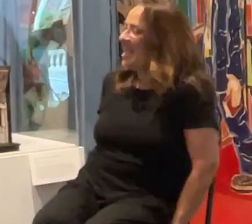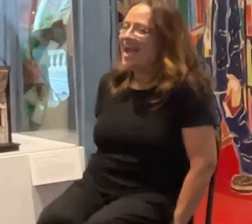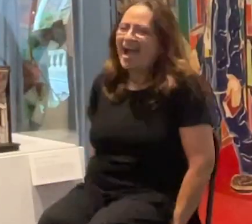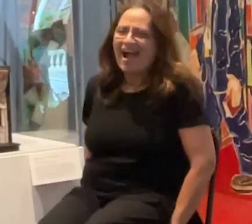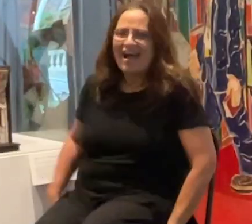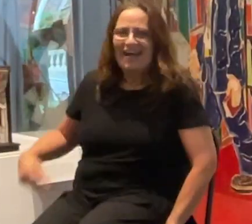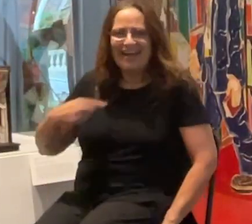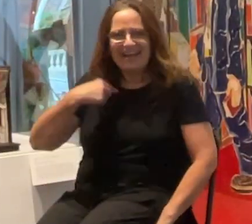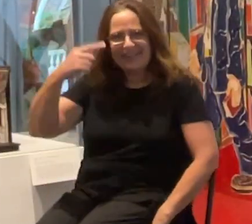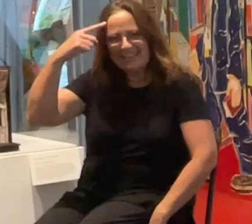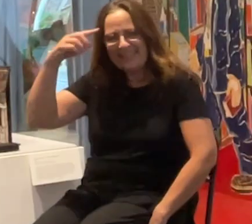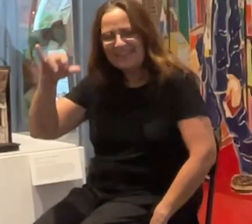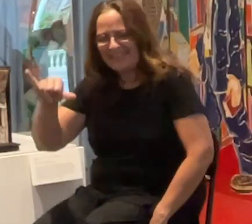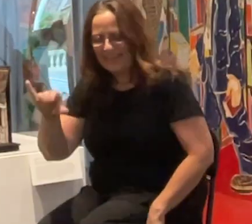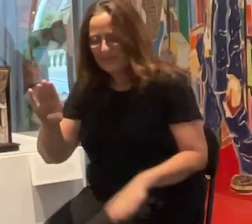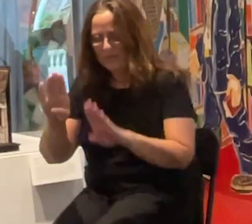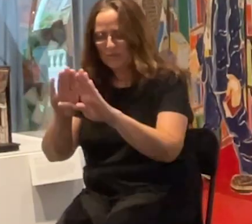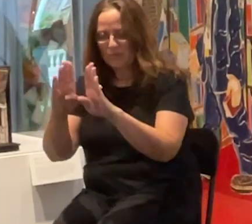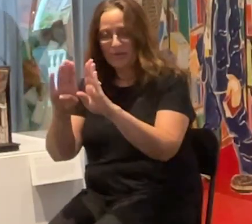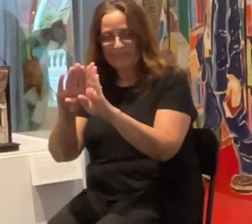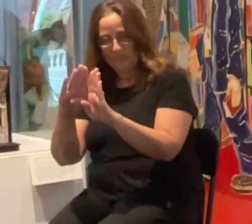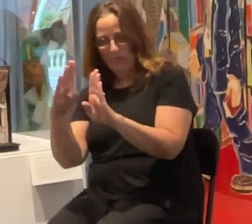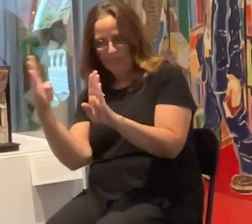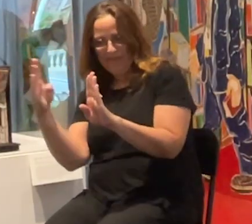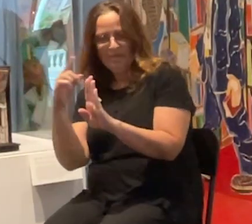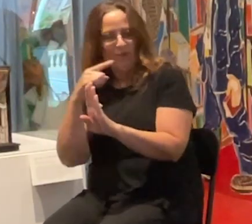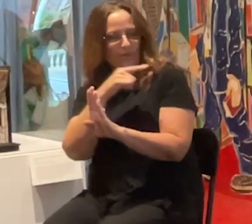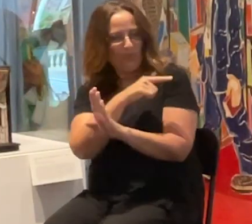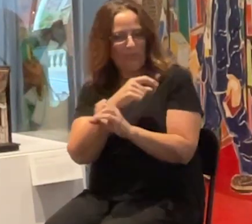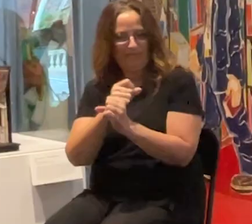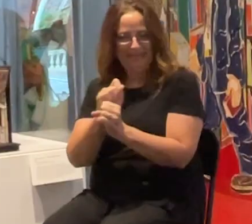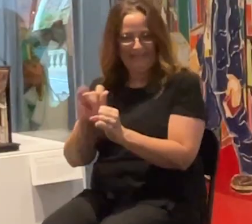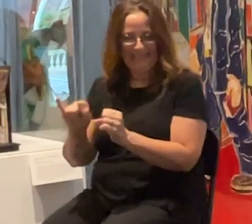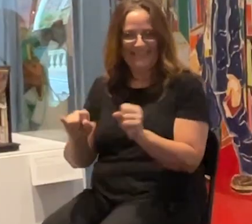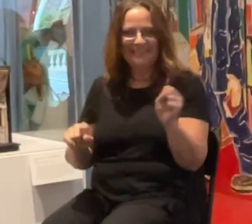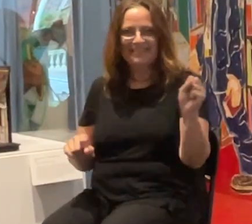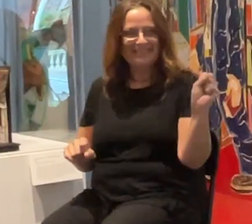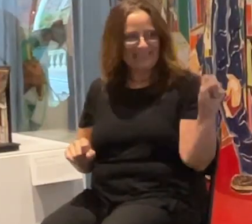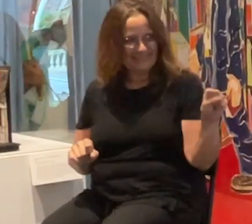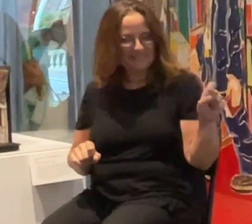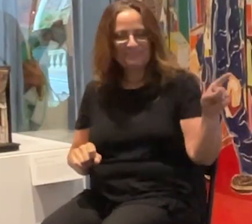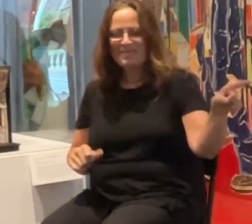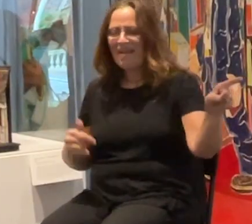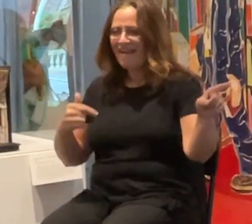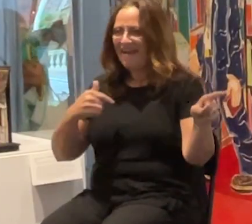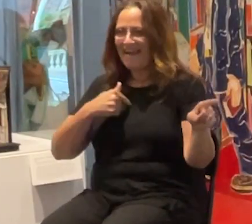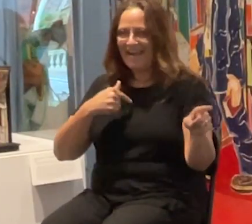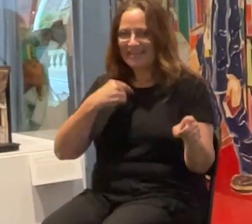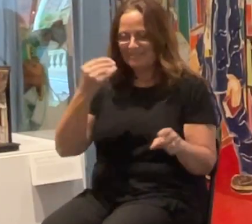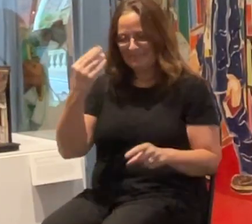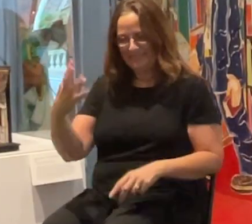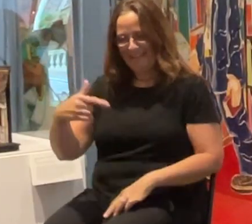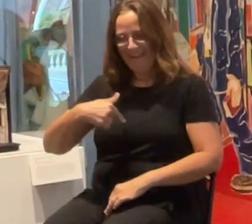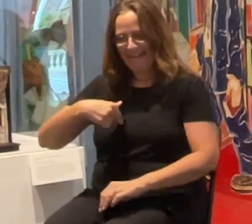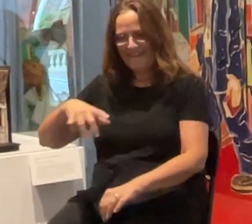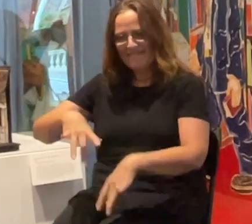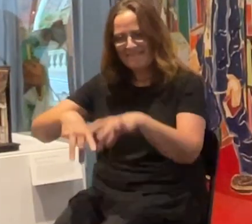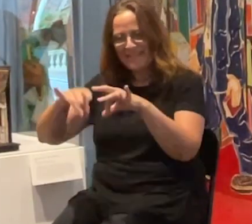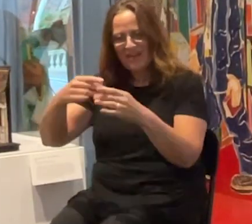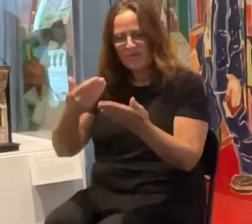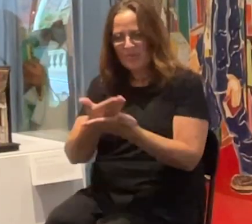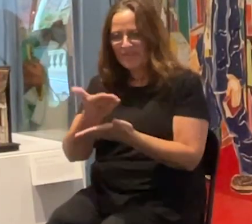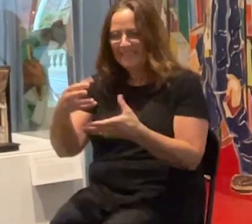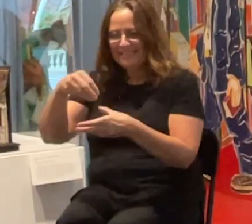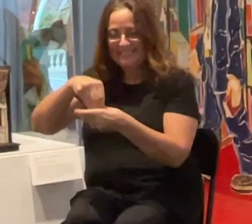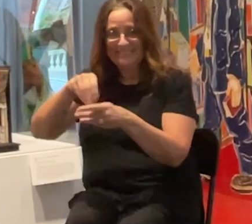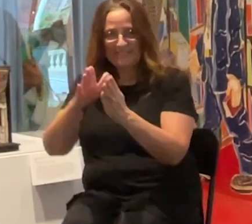Yeah. Well, recently, I mean, when I say that I find new things in the bookstore all the time, I am not kidding. And I